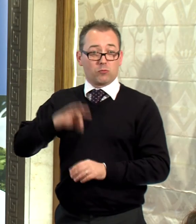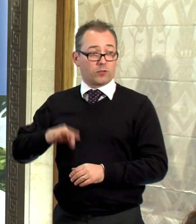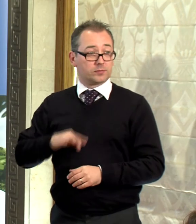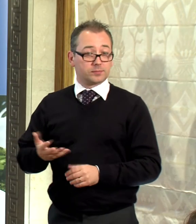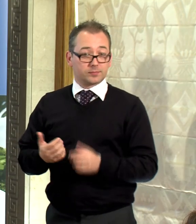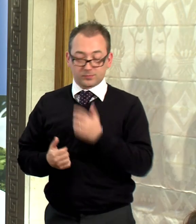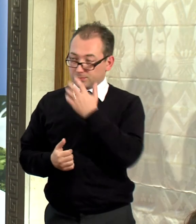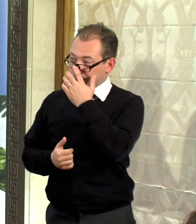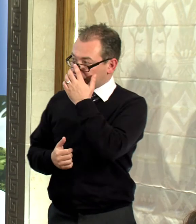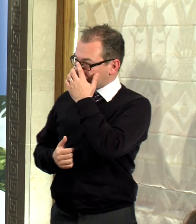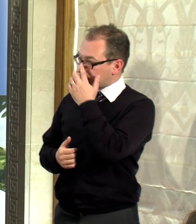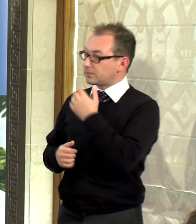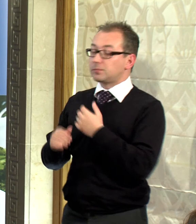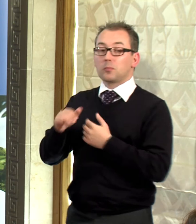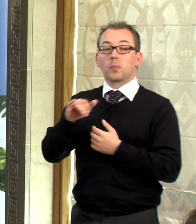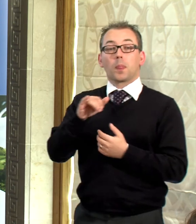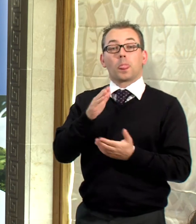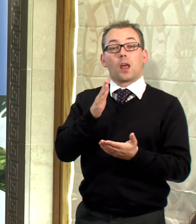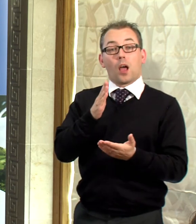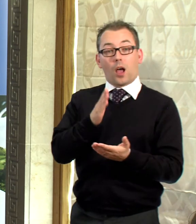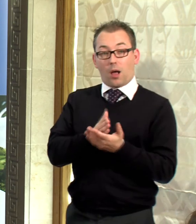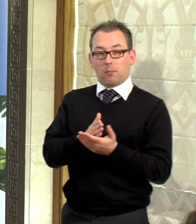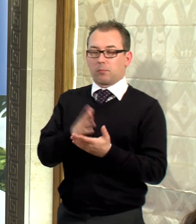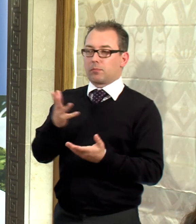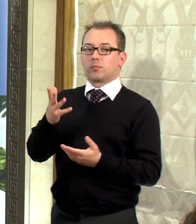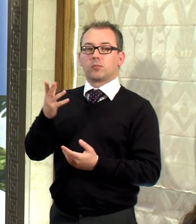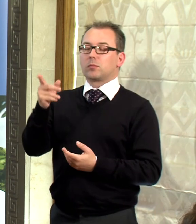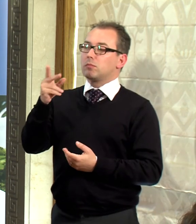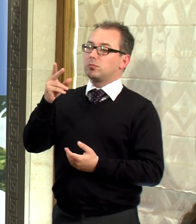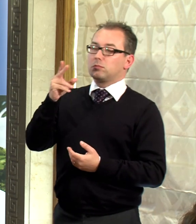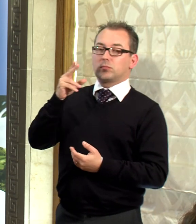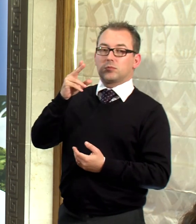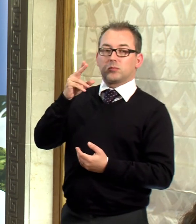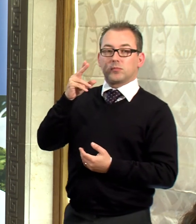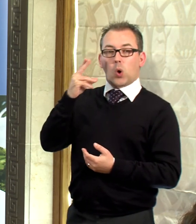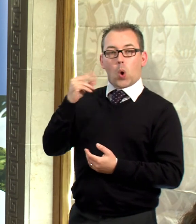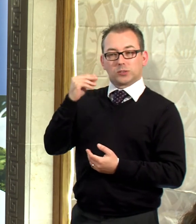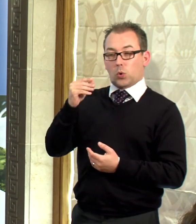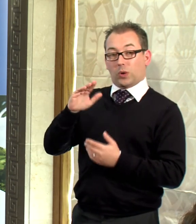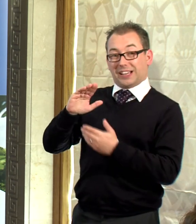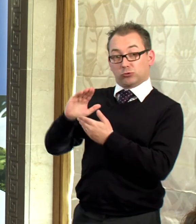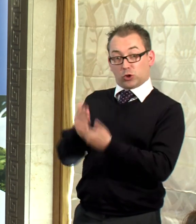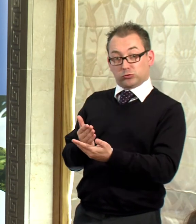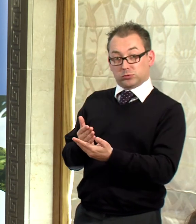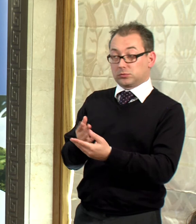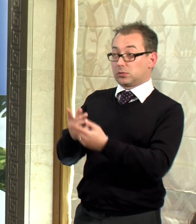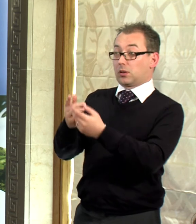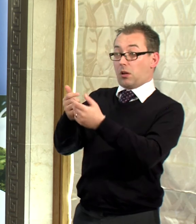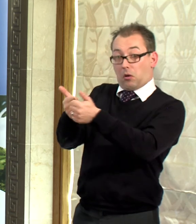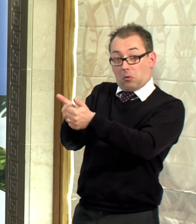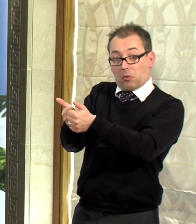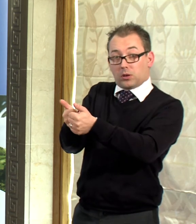Now, audio introductions alone, as is the case with any individual access facility, do not present a complete